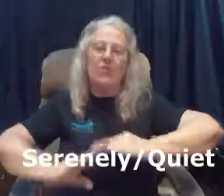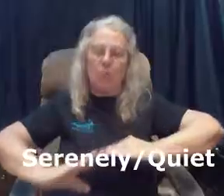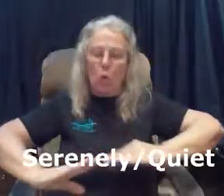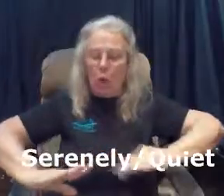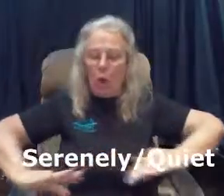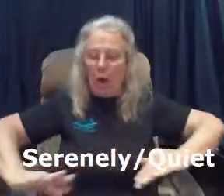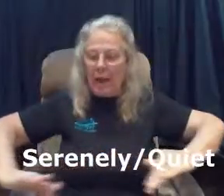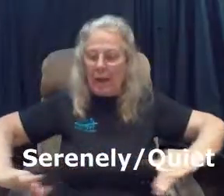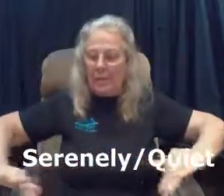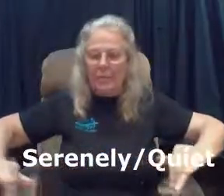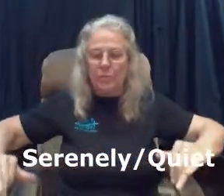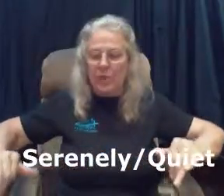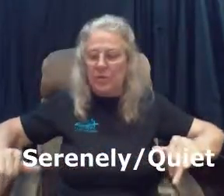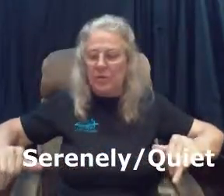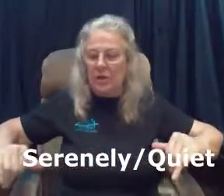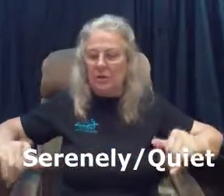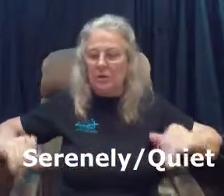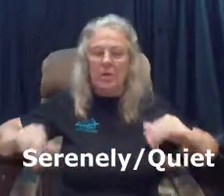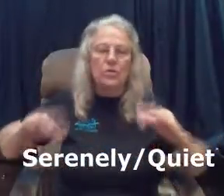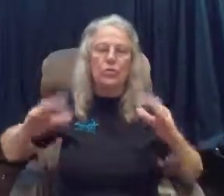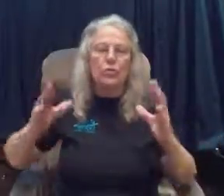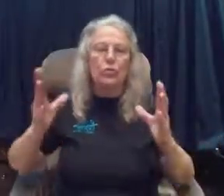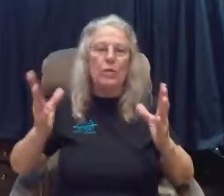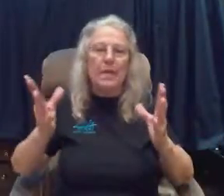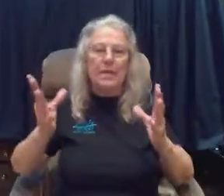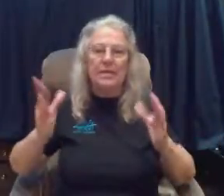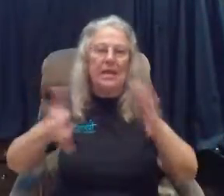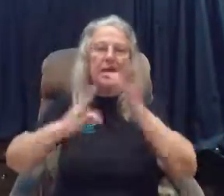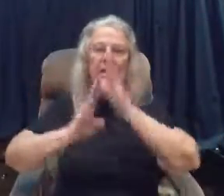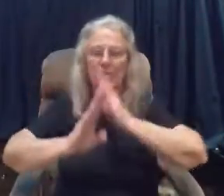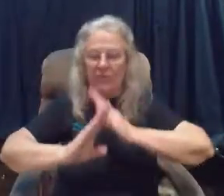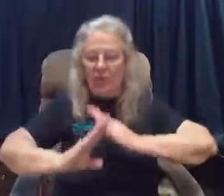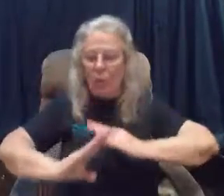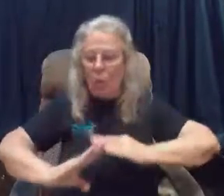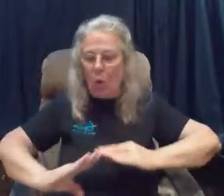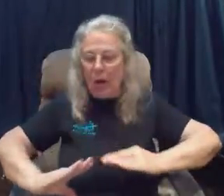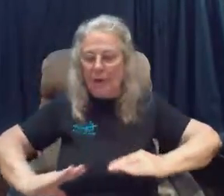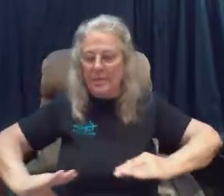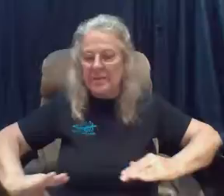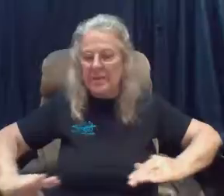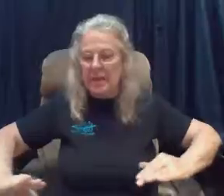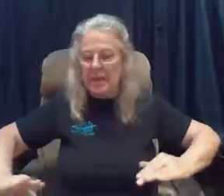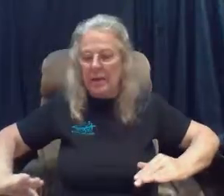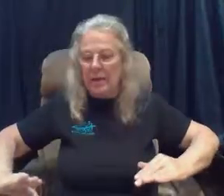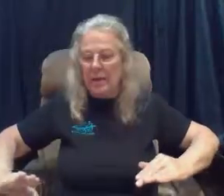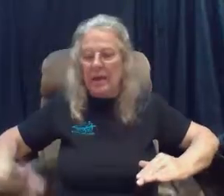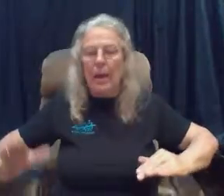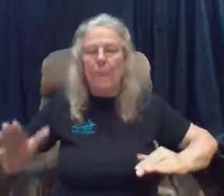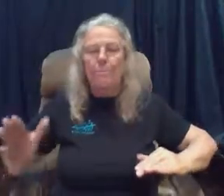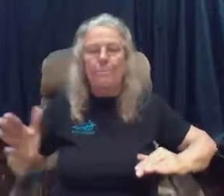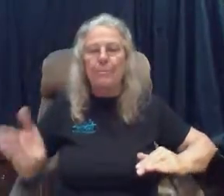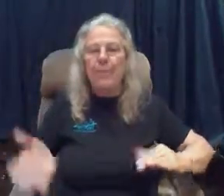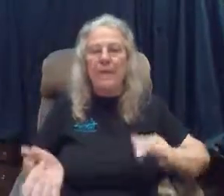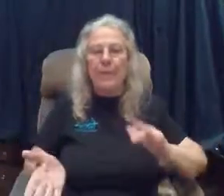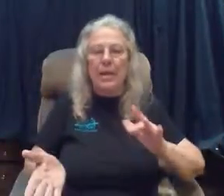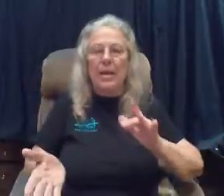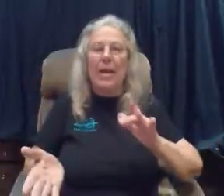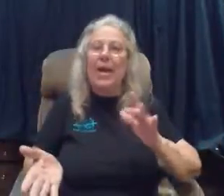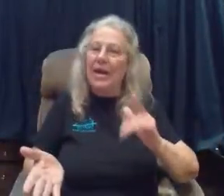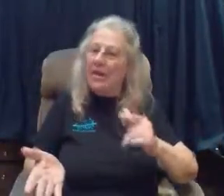a quietness, because a serene scene is a very quiet scene. Beaming, and